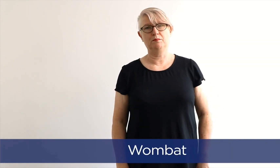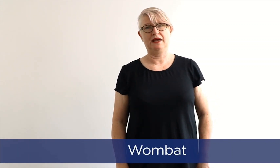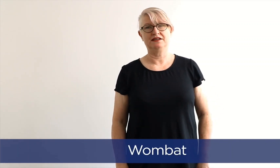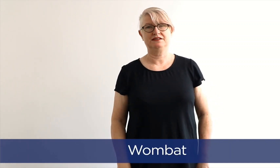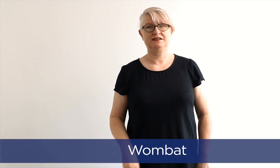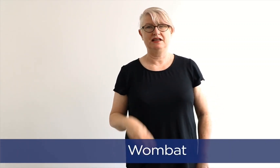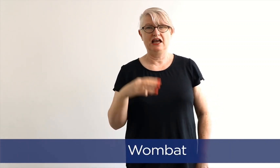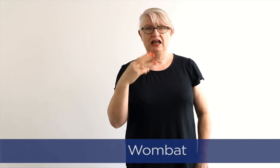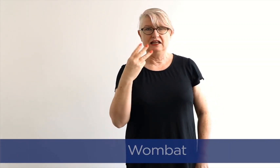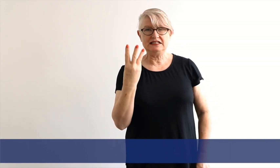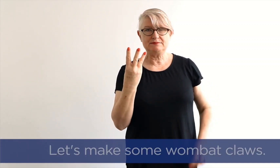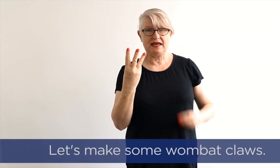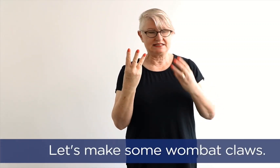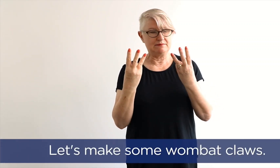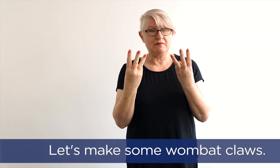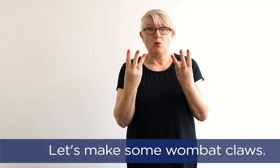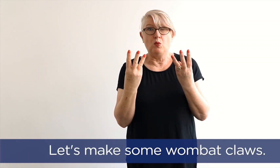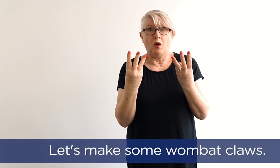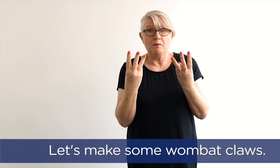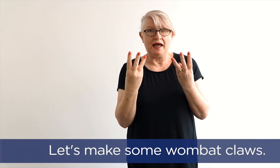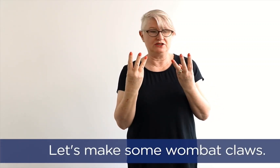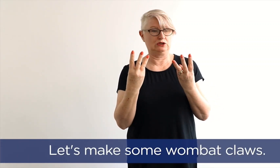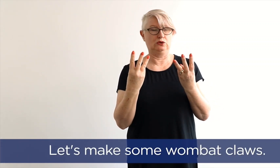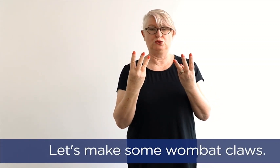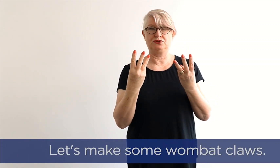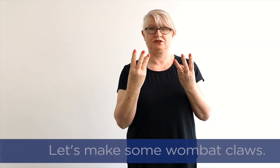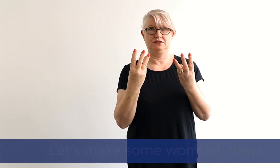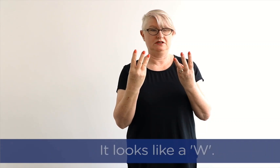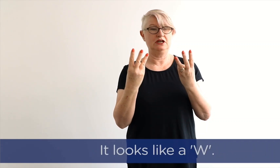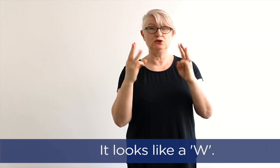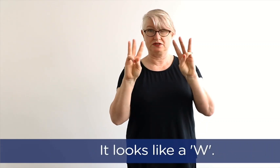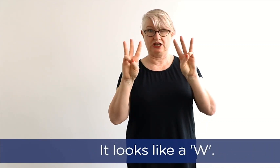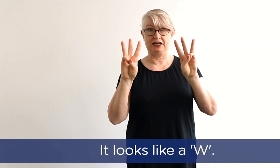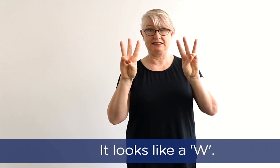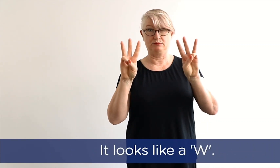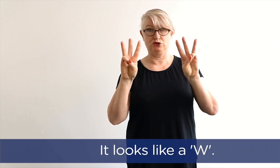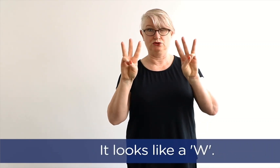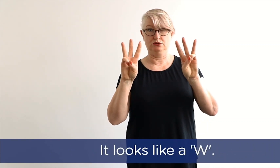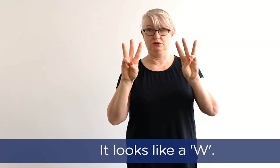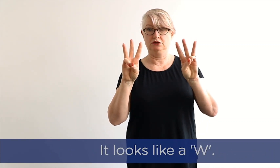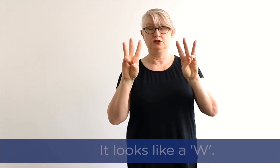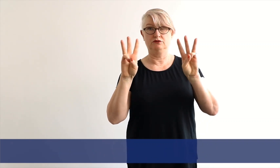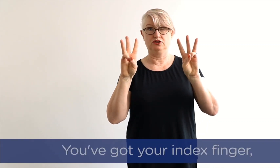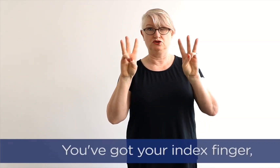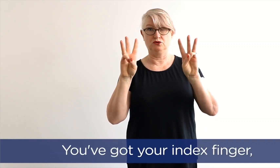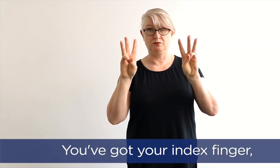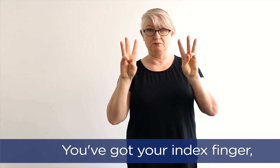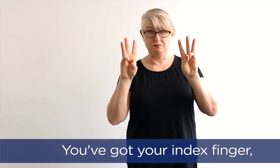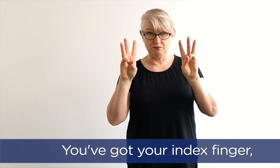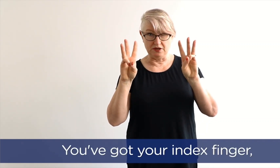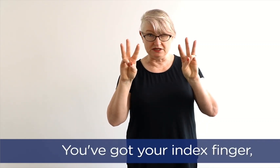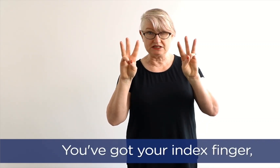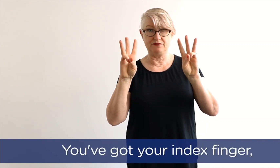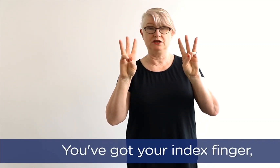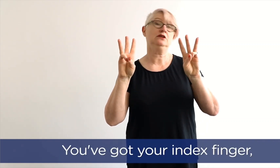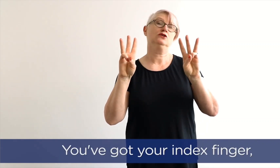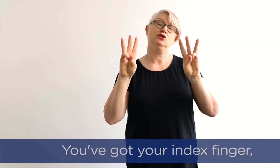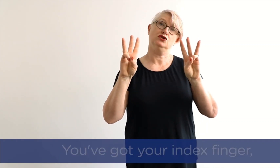Wombat. Let's make some wombat claws. It looks like a W. You've got your index finger, your